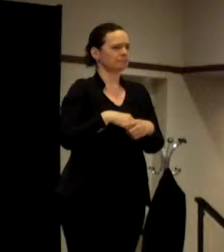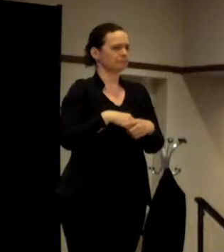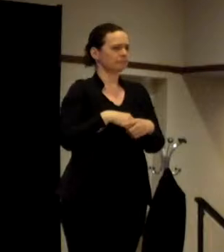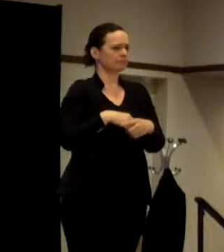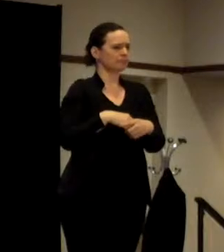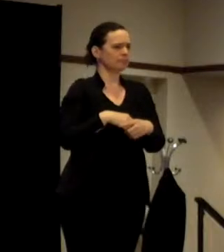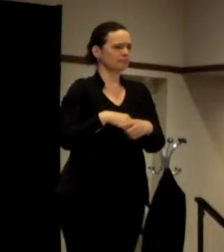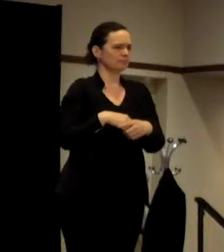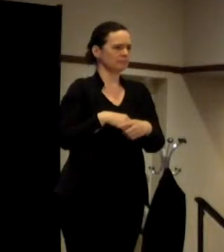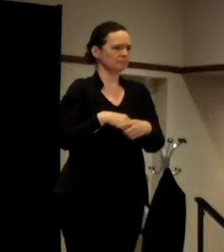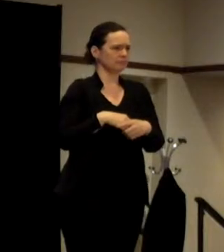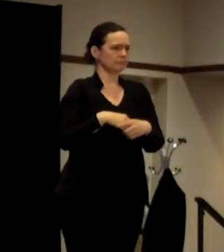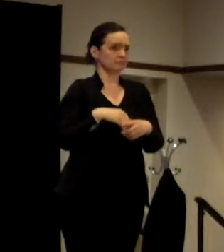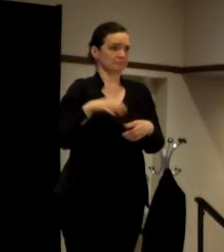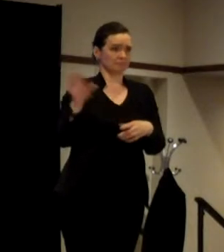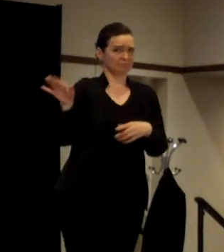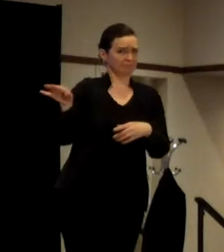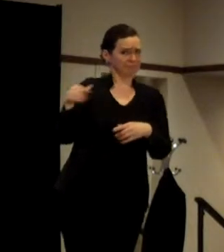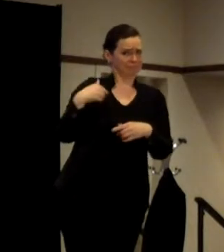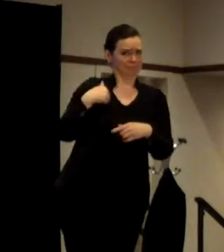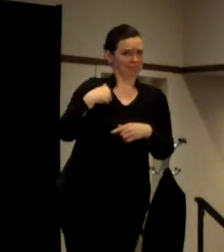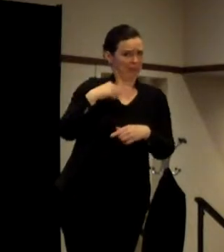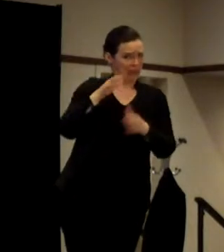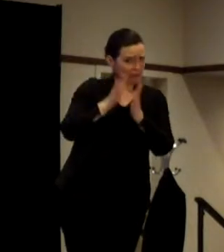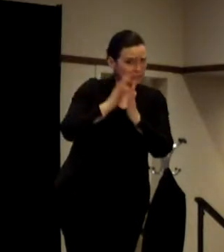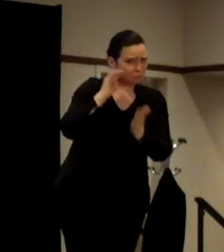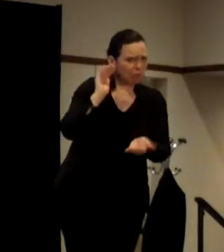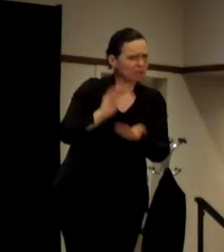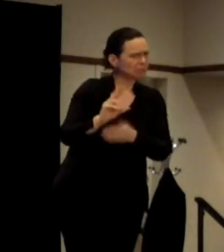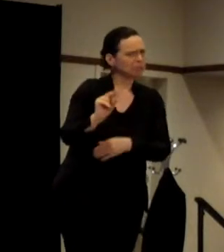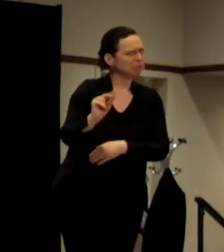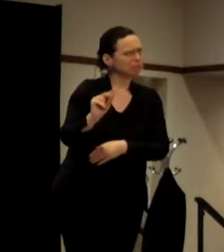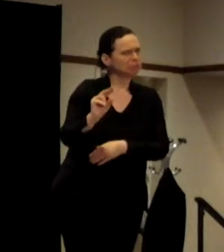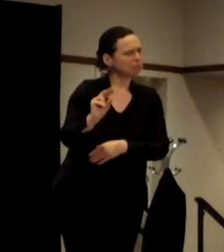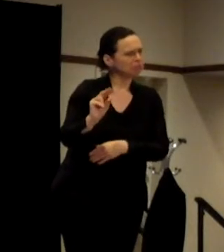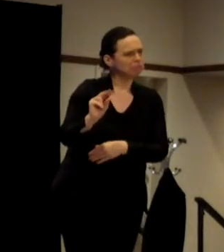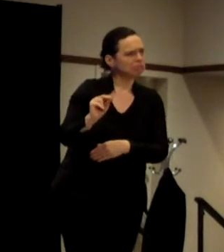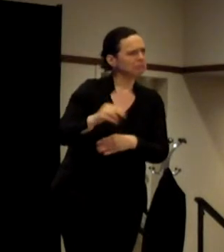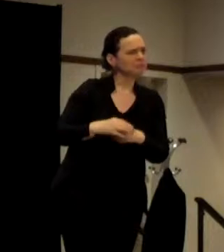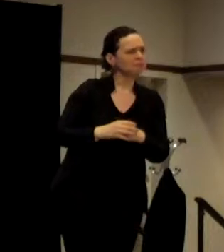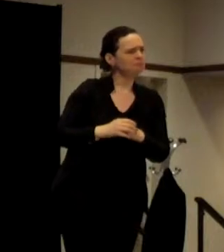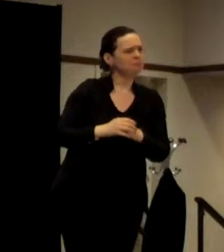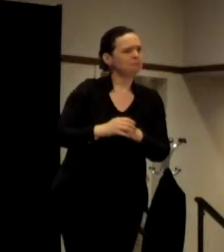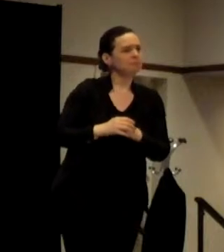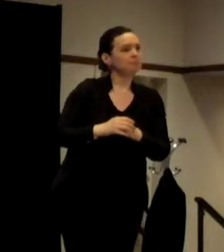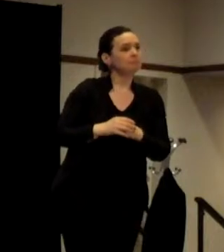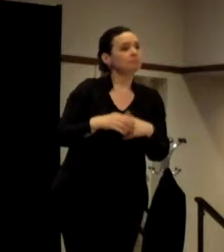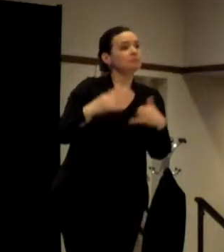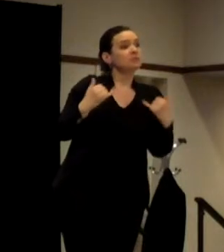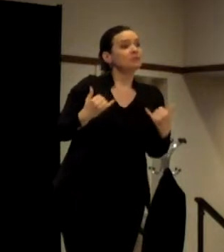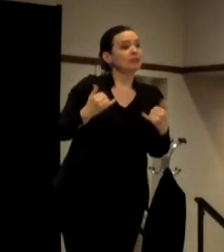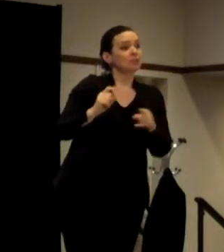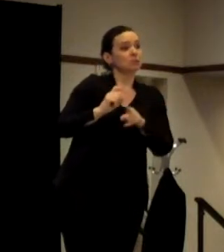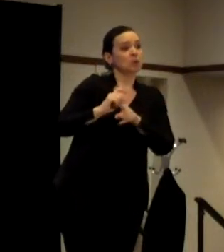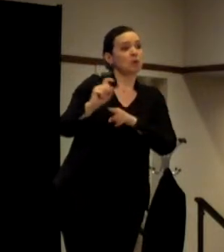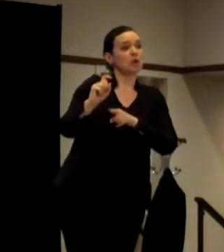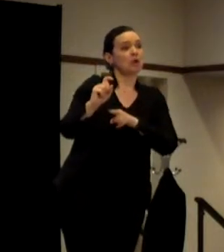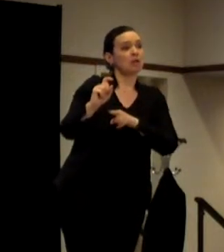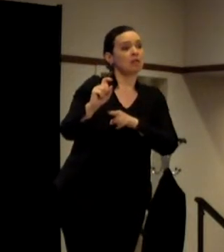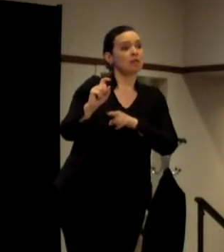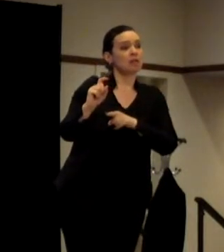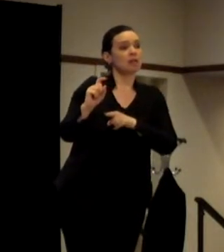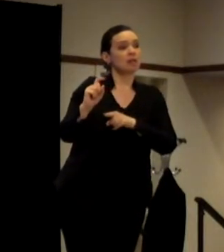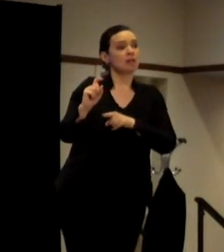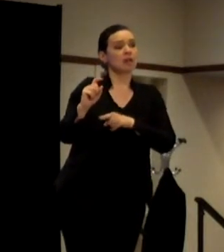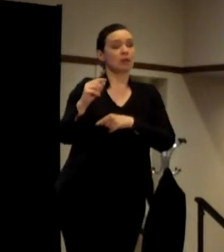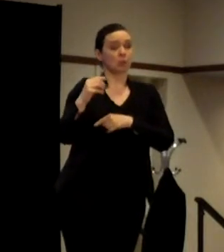for less. I'm today on the call. We won't ask for as many because we aren't filling as many appointments right now.